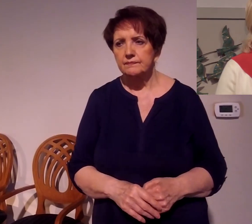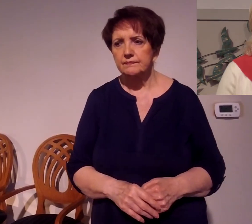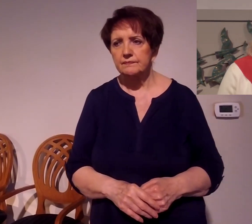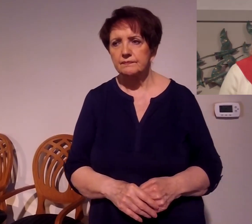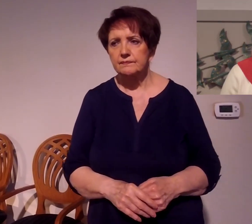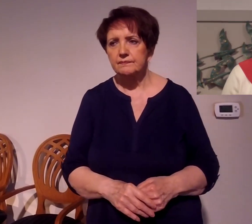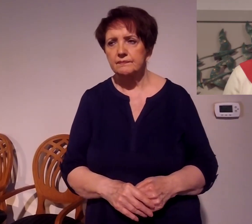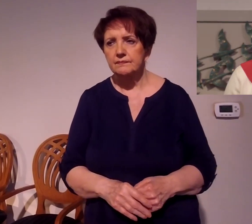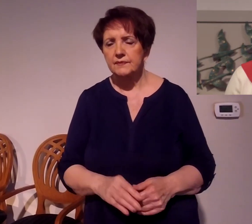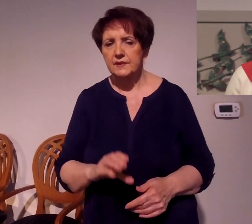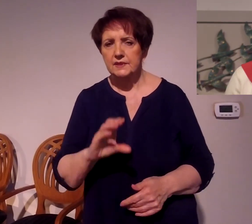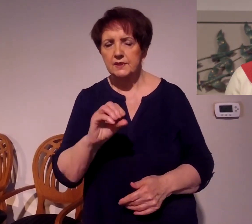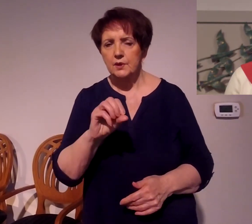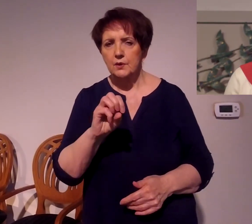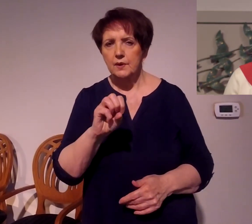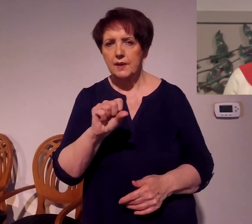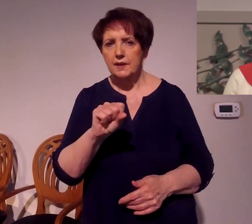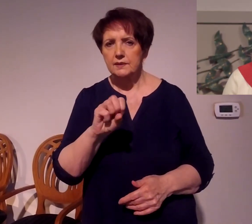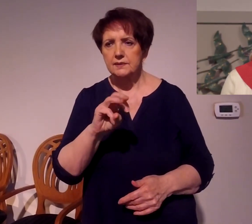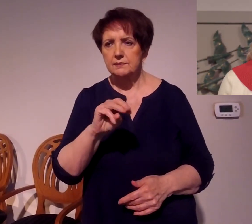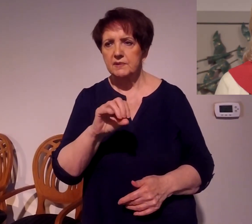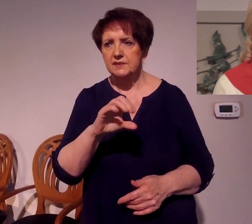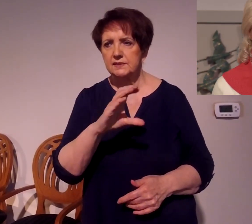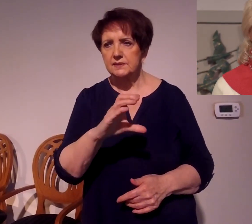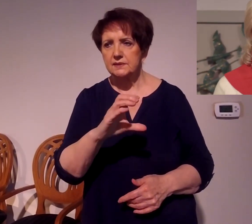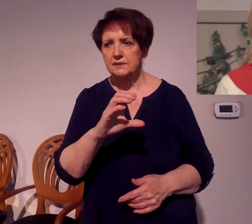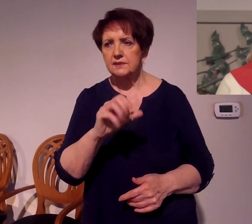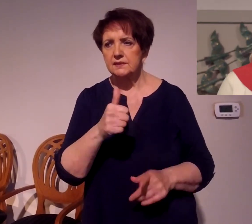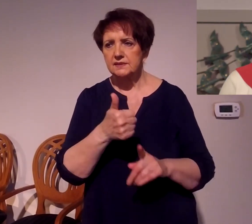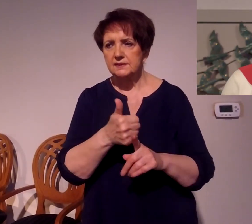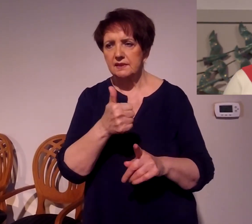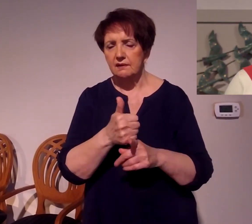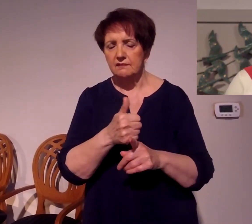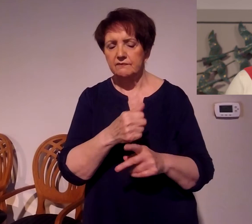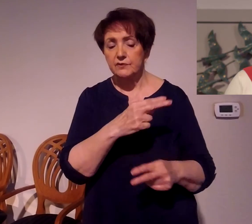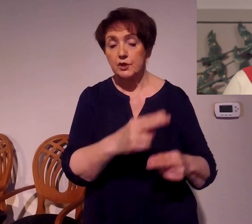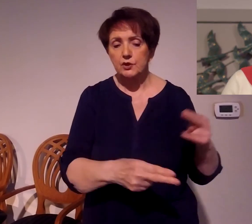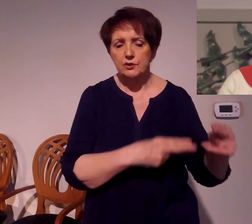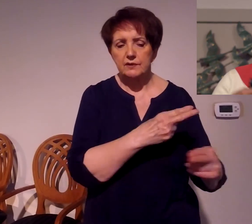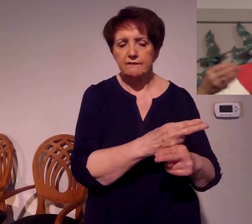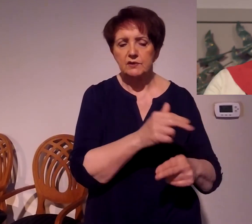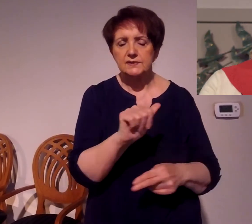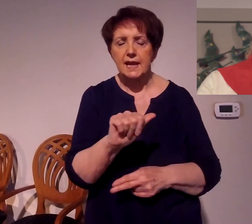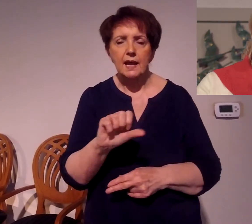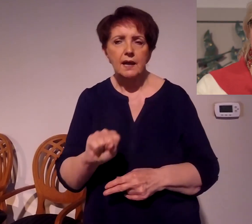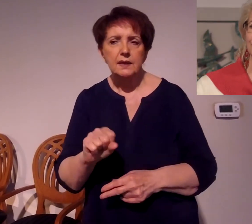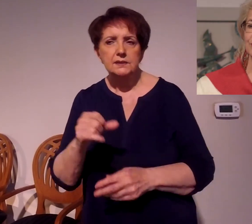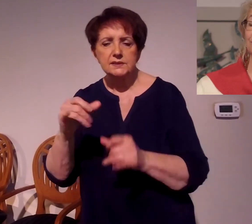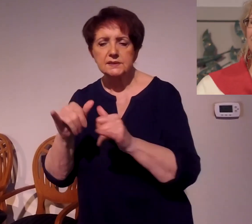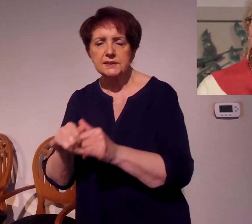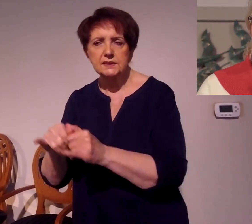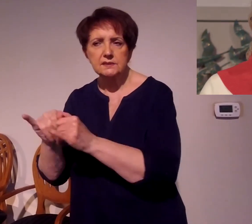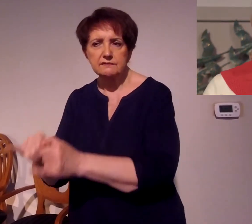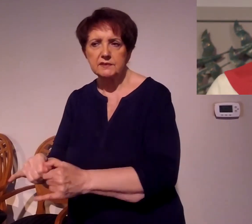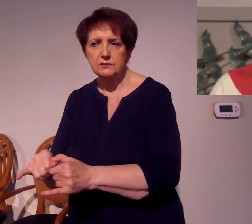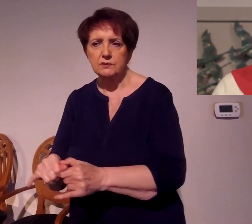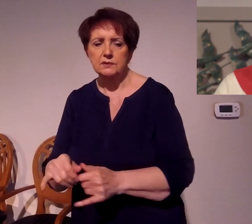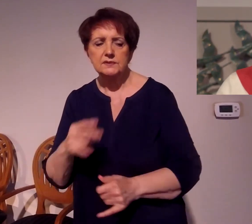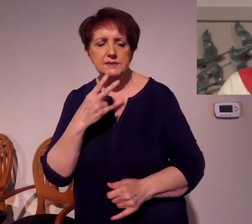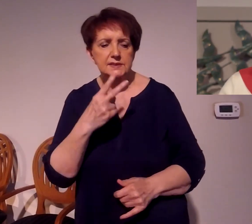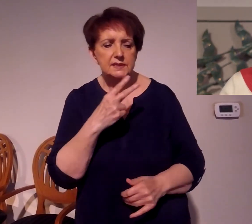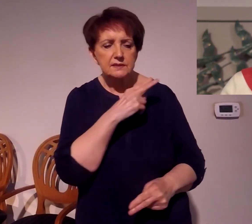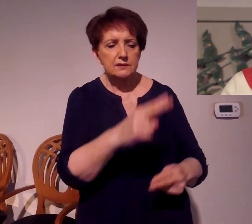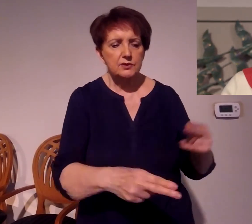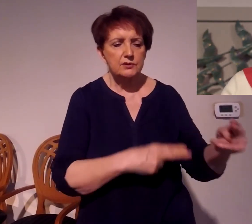The cosmic self, the universe, as the individual, seeing the universe be the